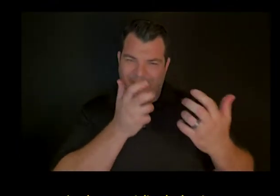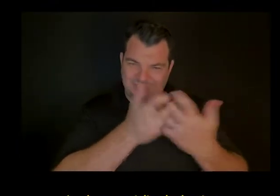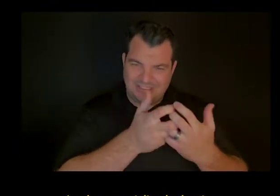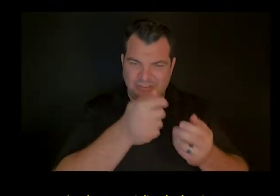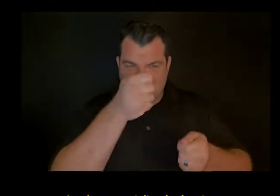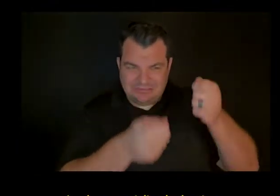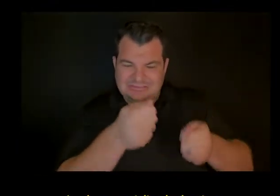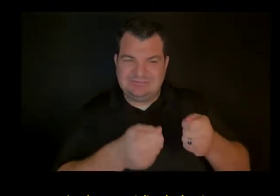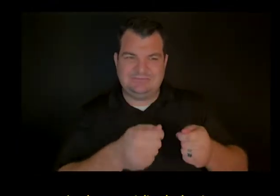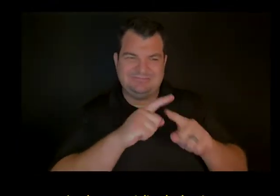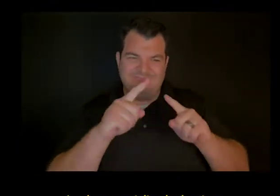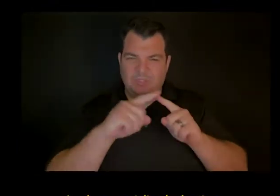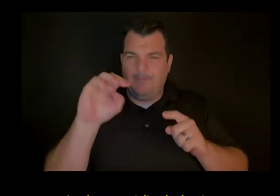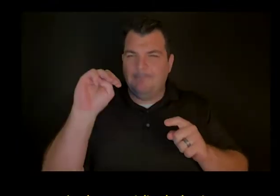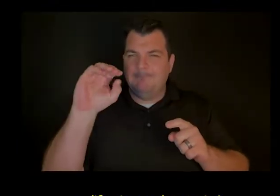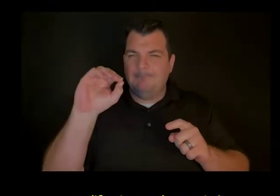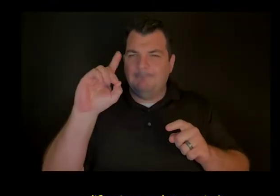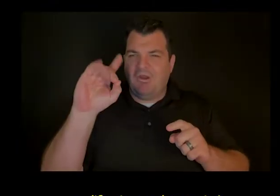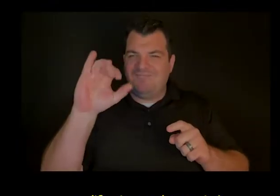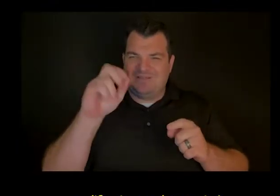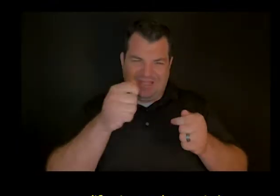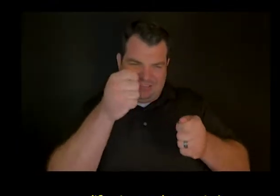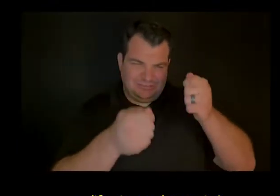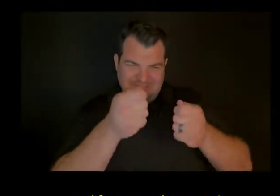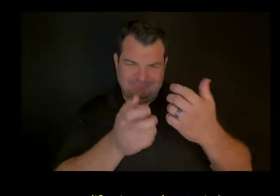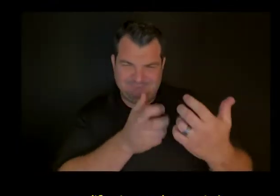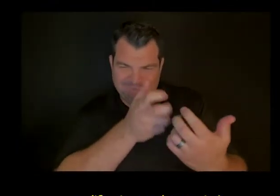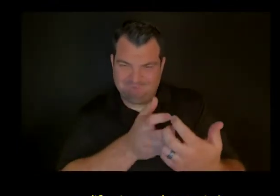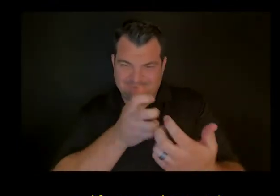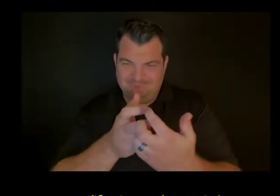such as specialized adaptations, modifications, and strategies